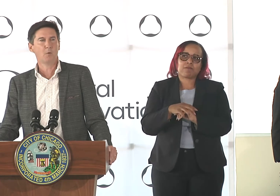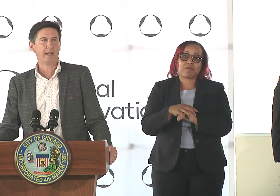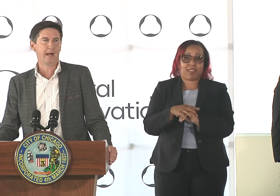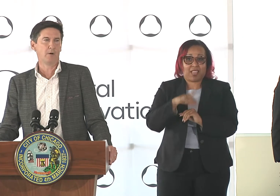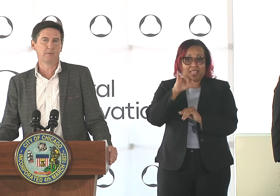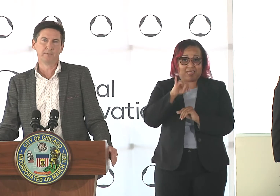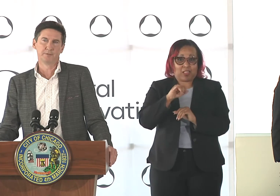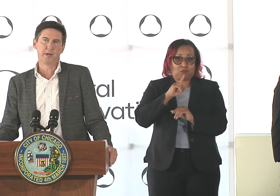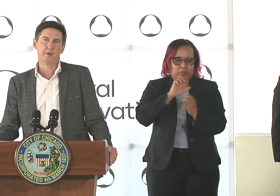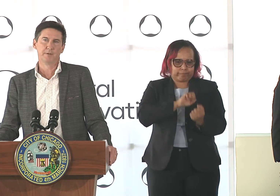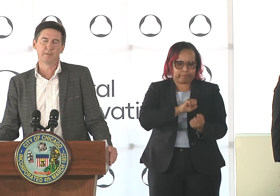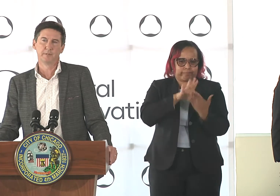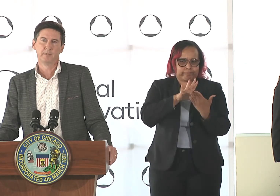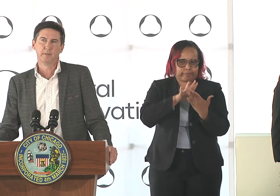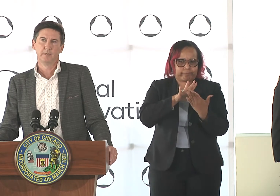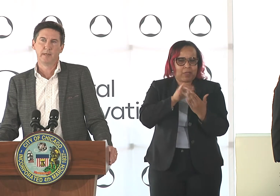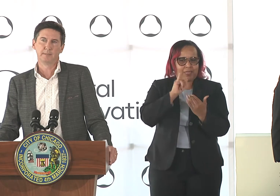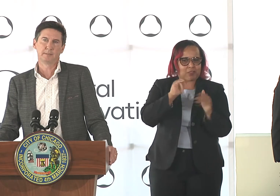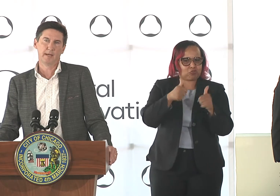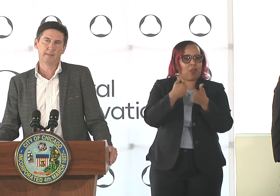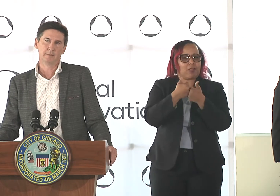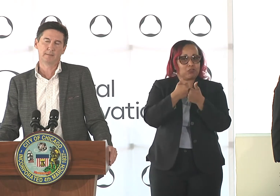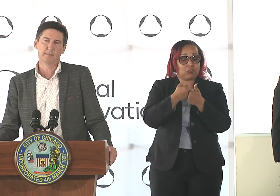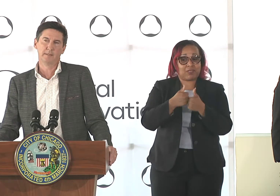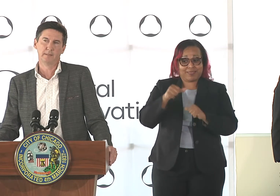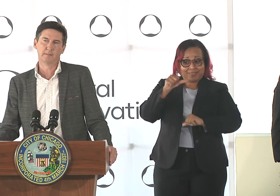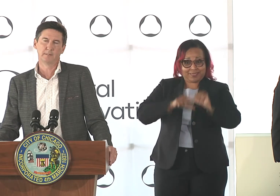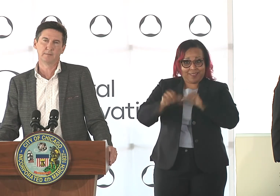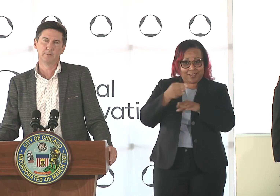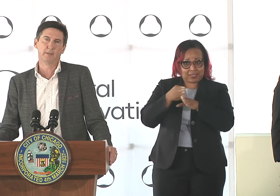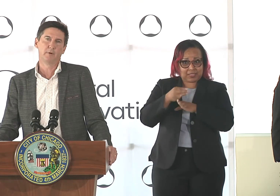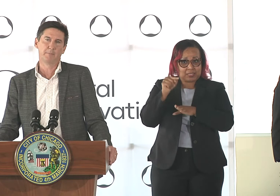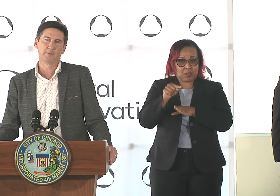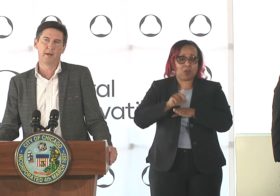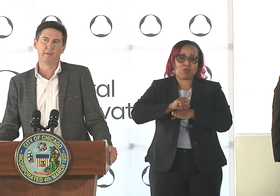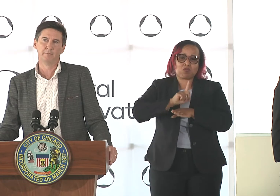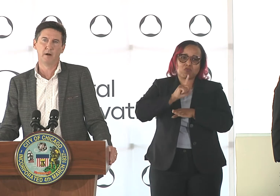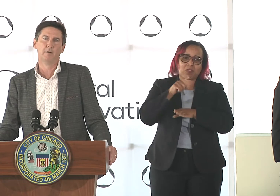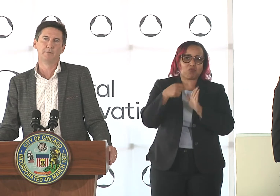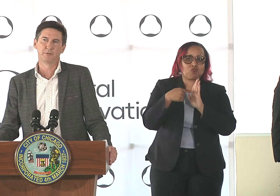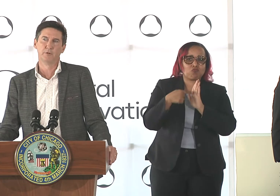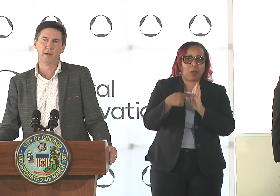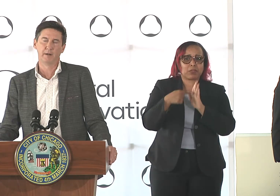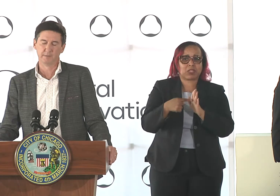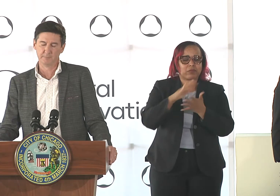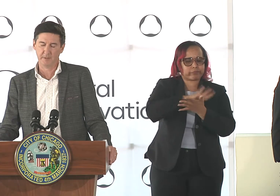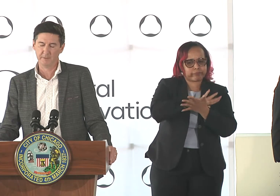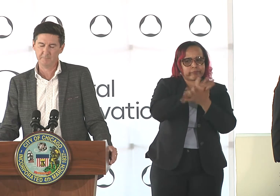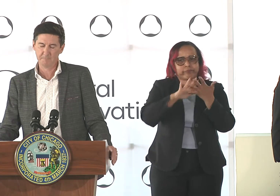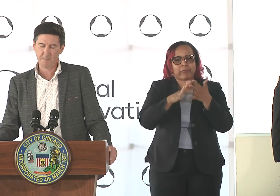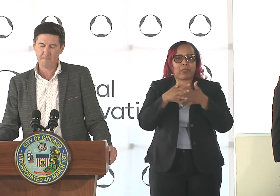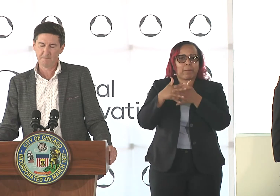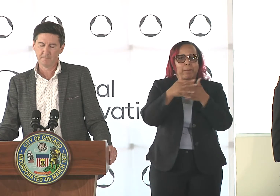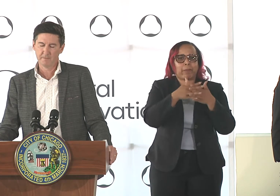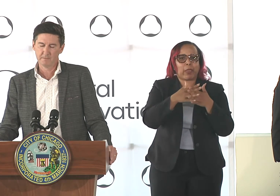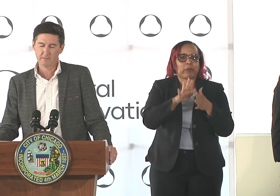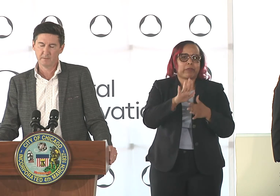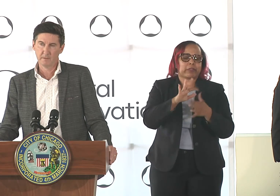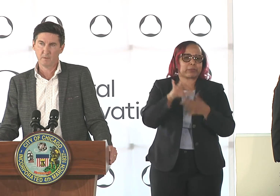fighting our way out of this challenge. And science is really representative of the true American spirit.